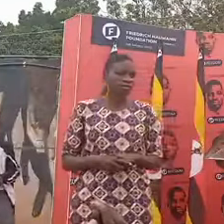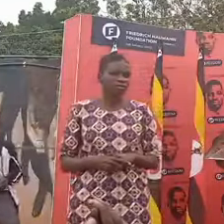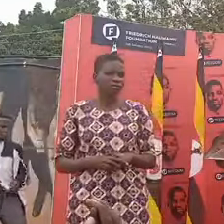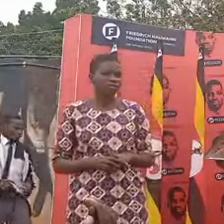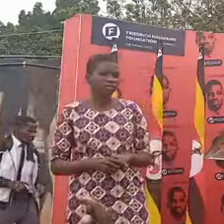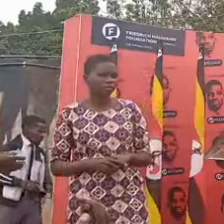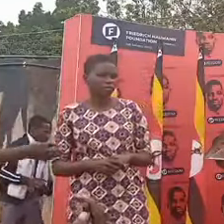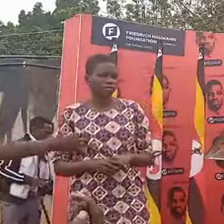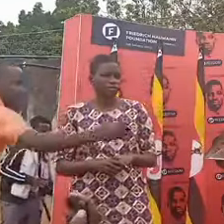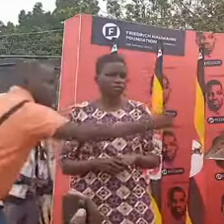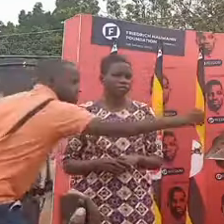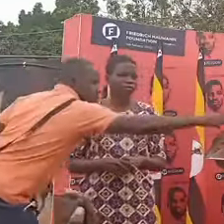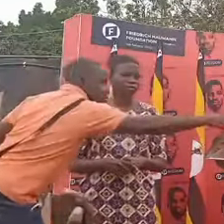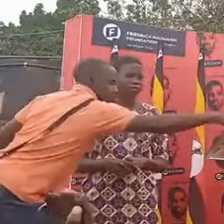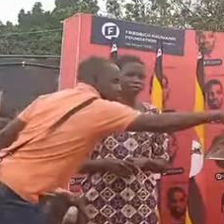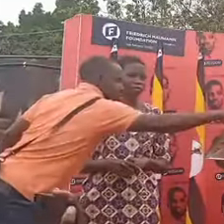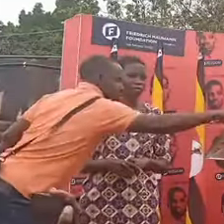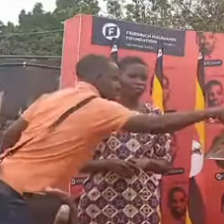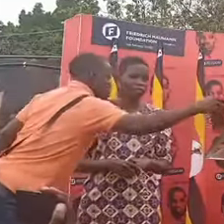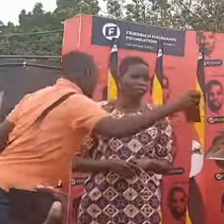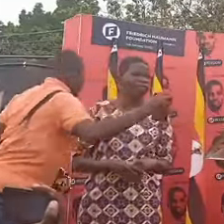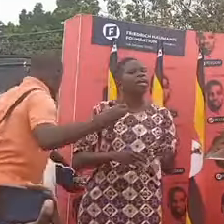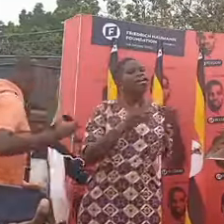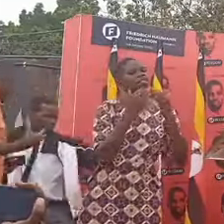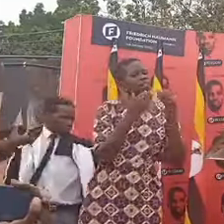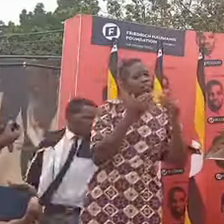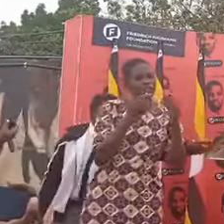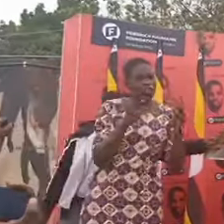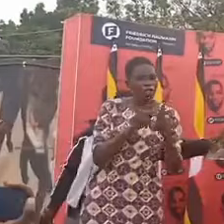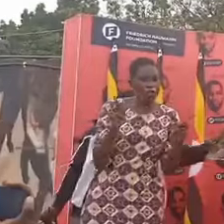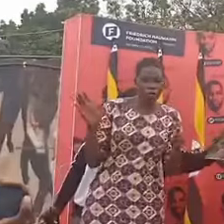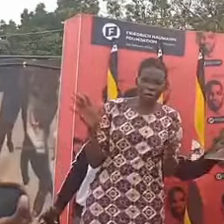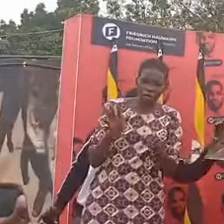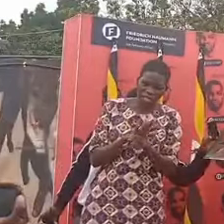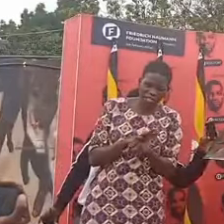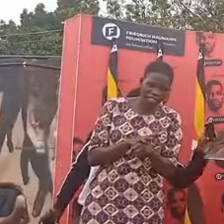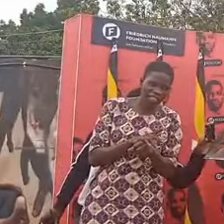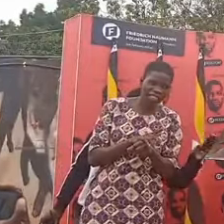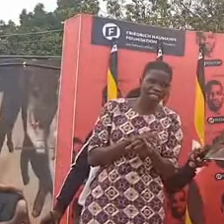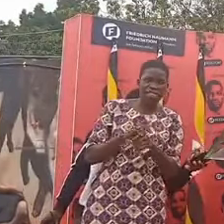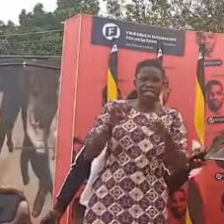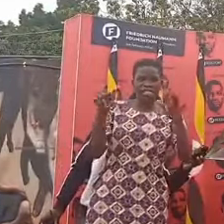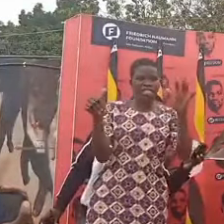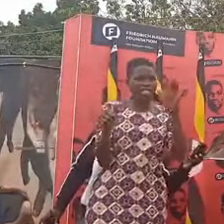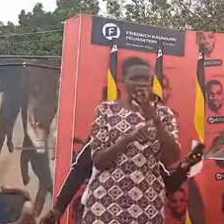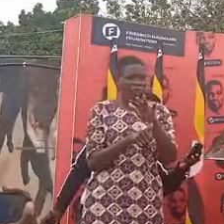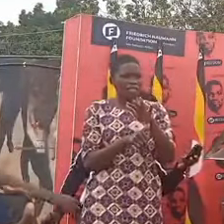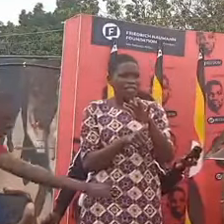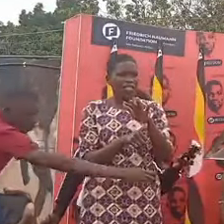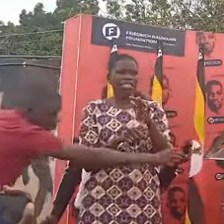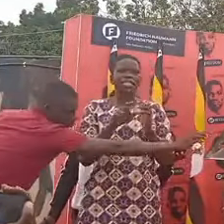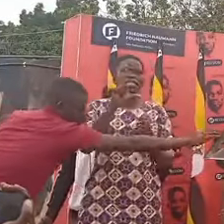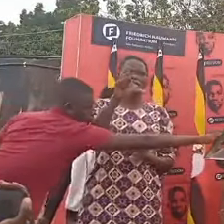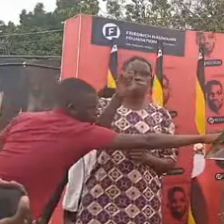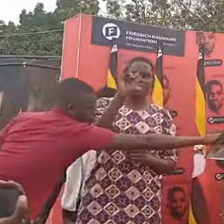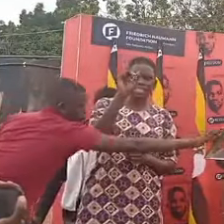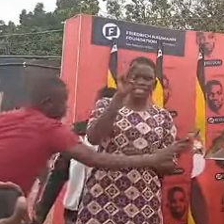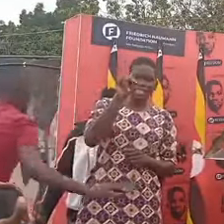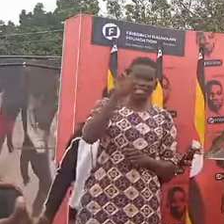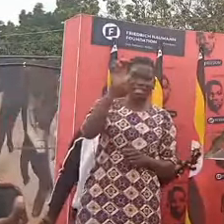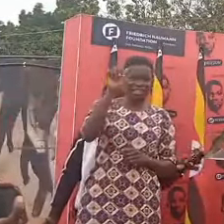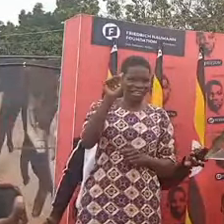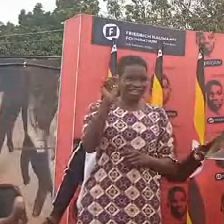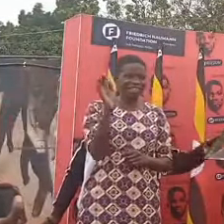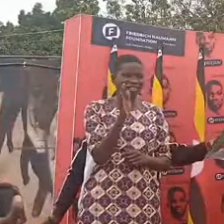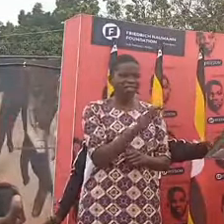Thank you. Thank you very much, Comrade Mama Dina Zedriga Waru Abuku.